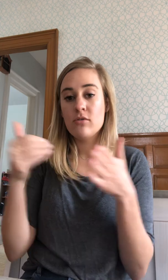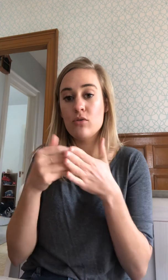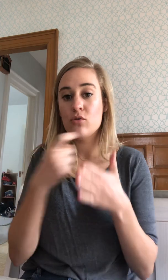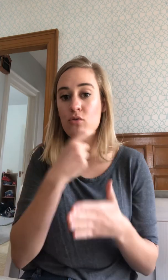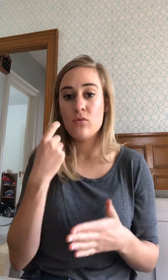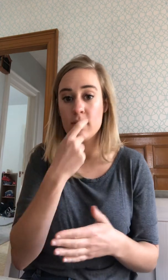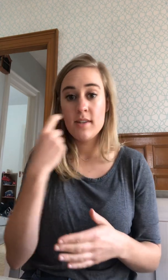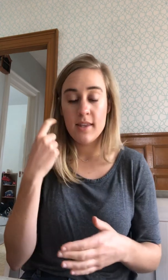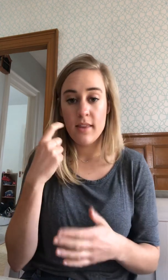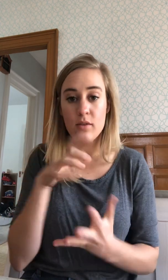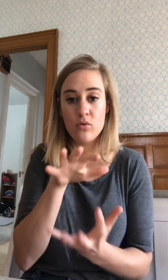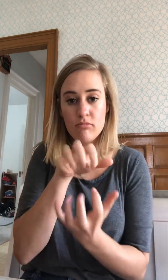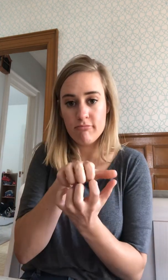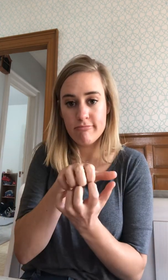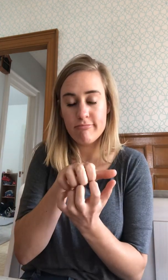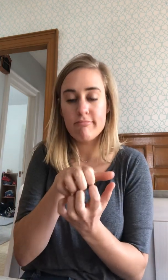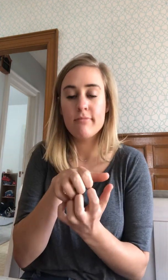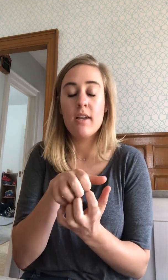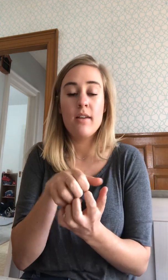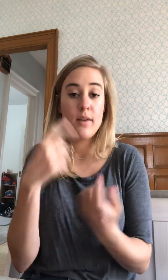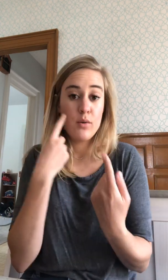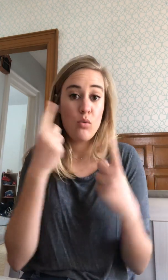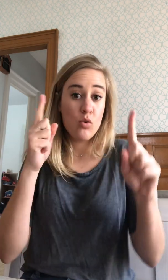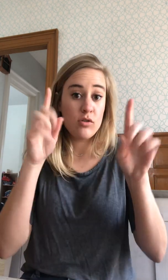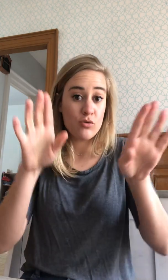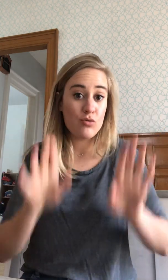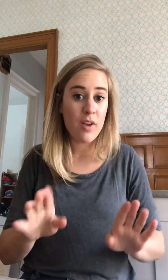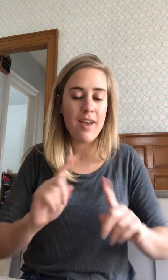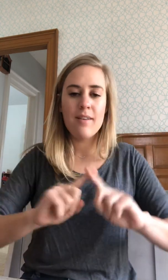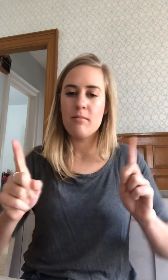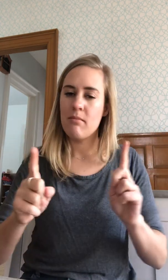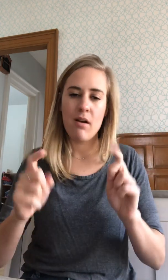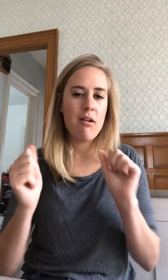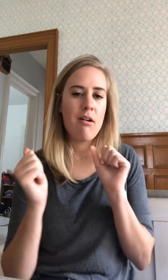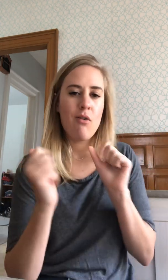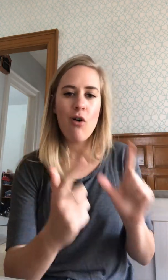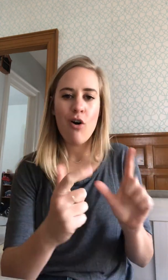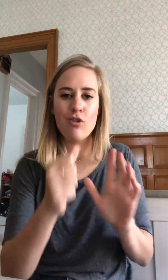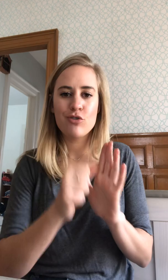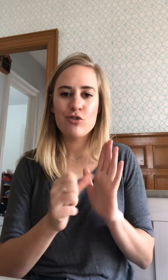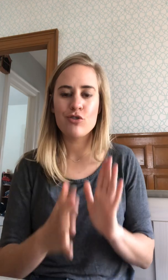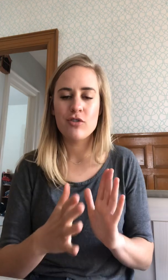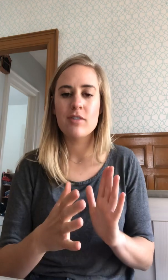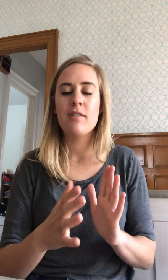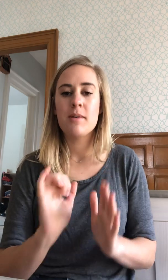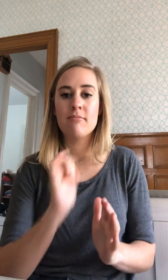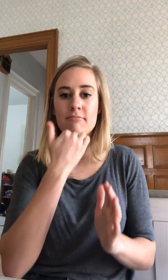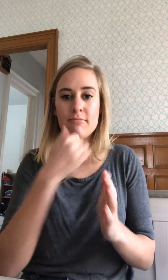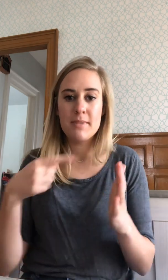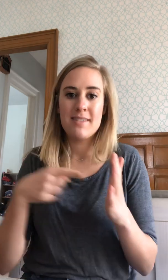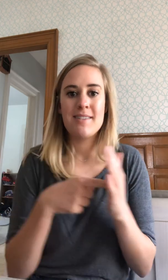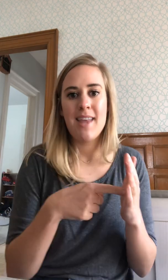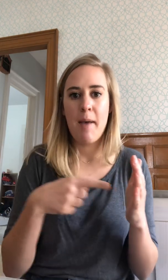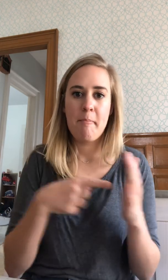but there's not an oral surgeon in the world who hasn't been stabbed repeatedly by sharp wire edges as they're passed between the